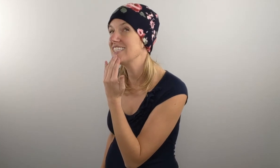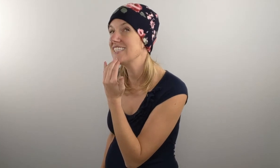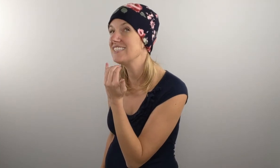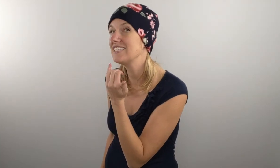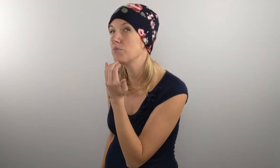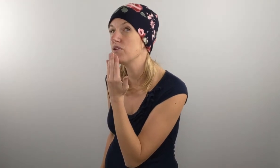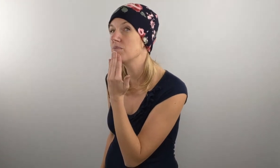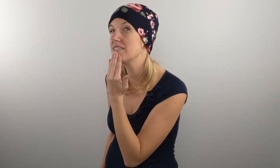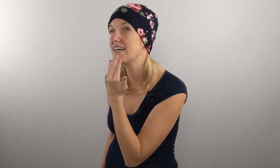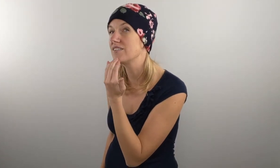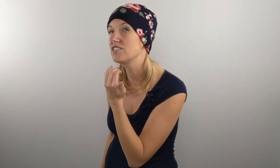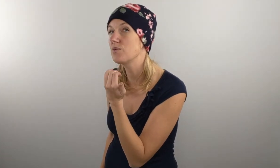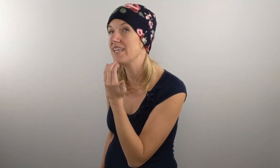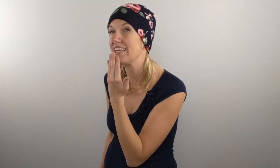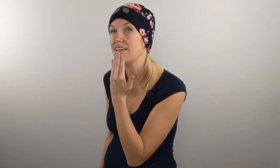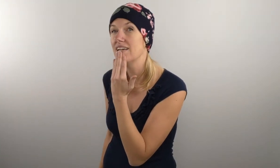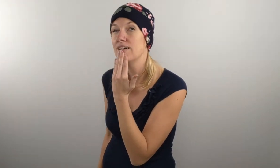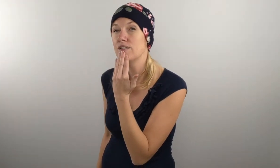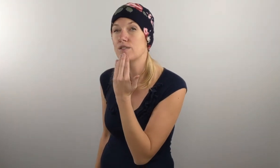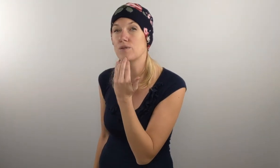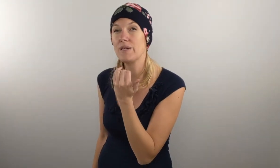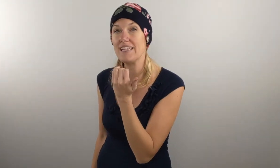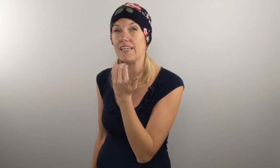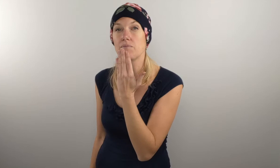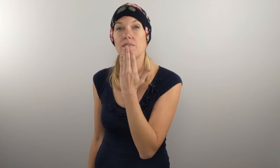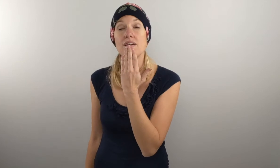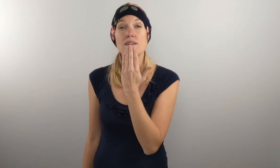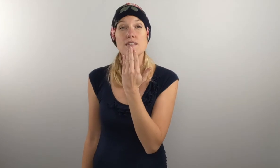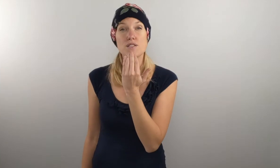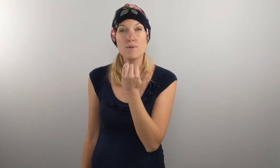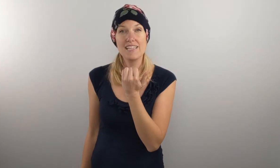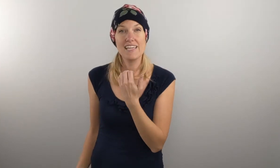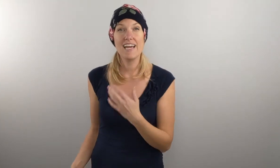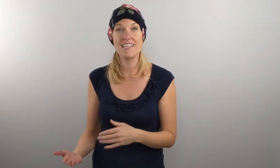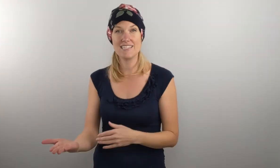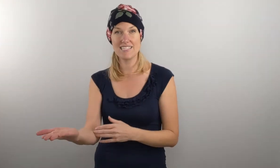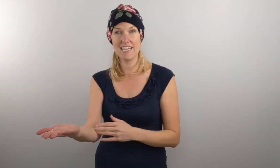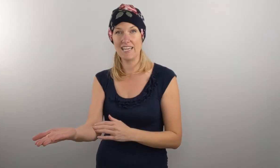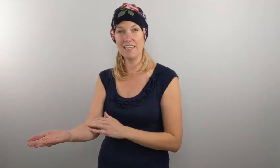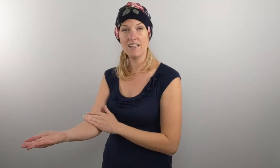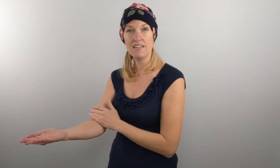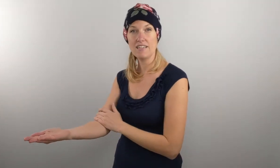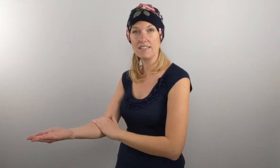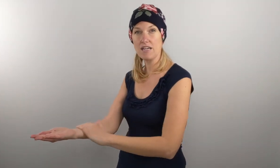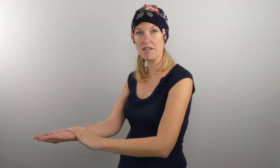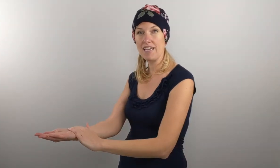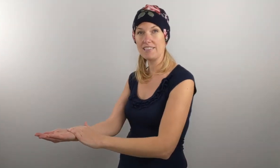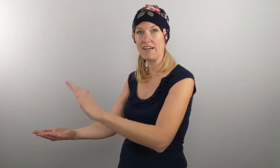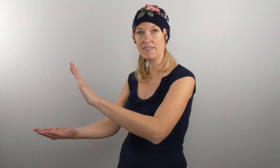this and just pull them down sweetly, sweetly, sweetly, and then singing. Non-dominant hand out,